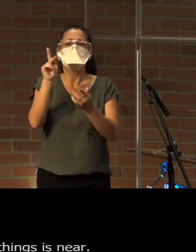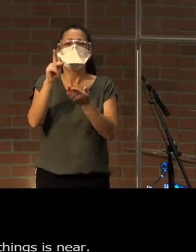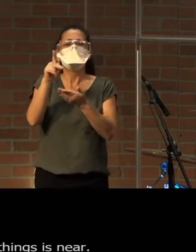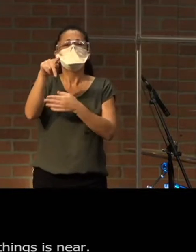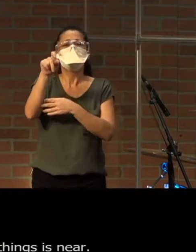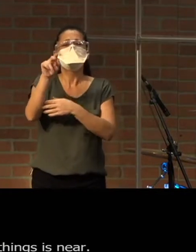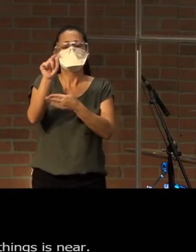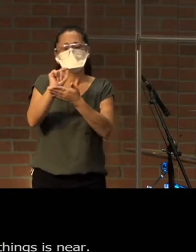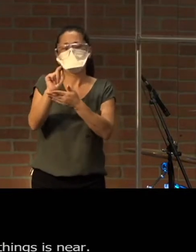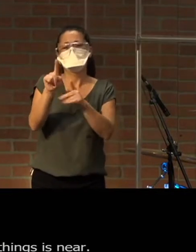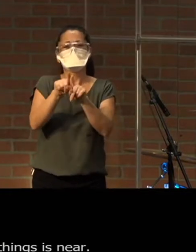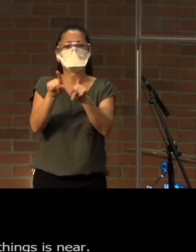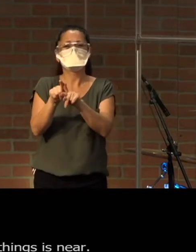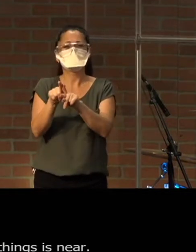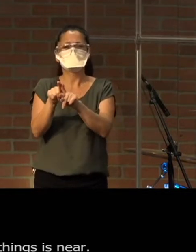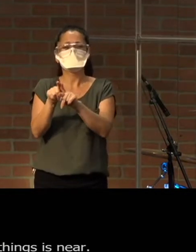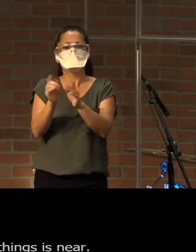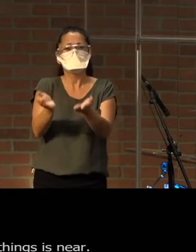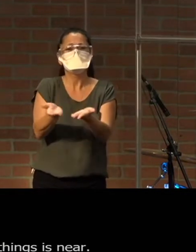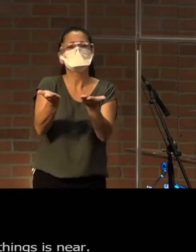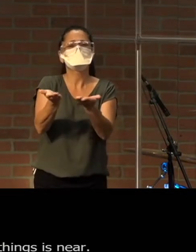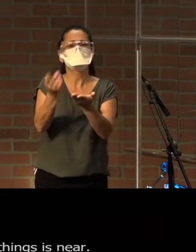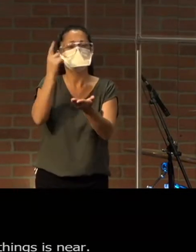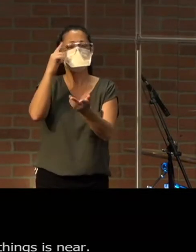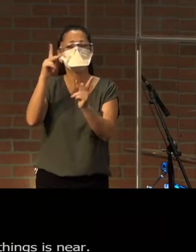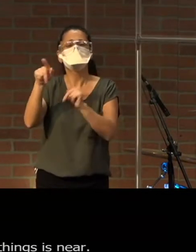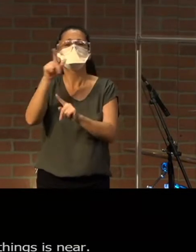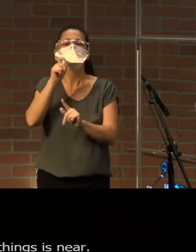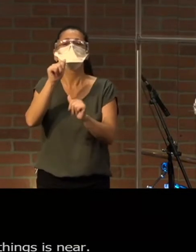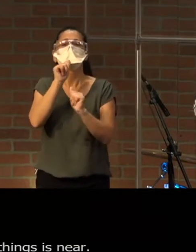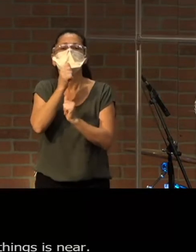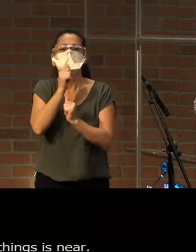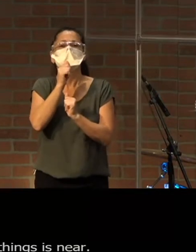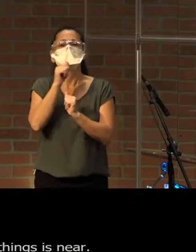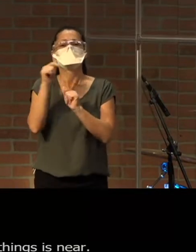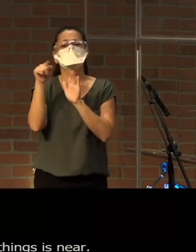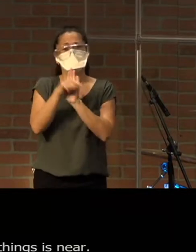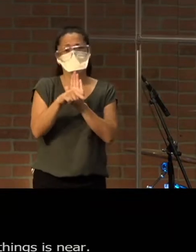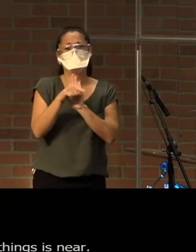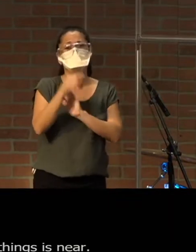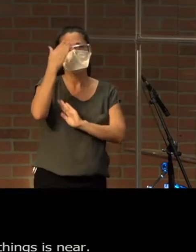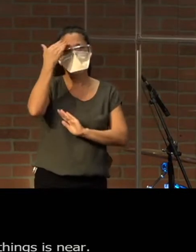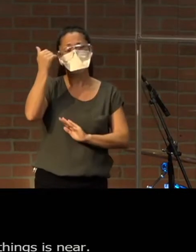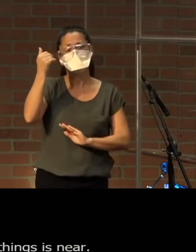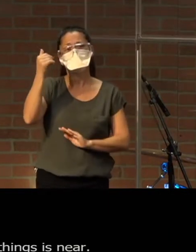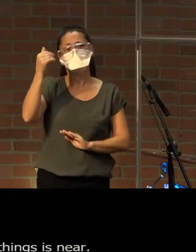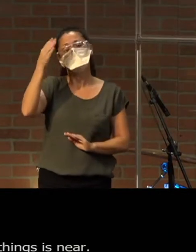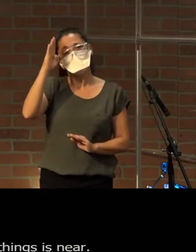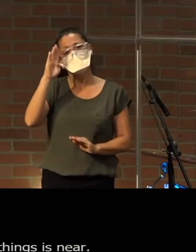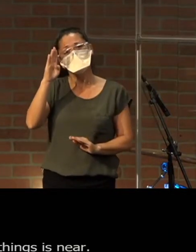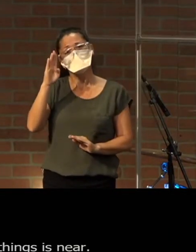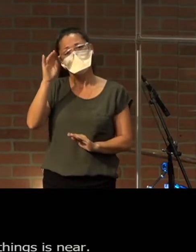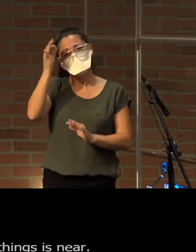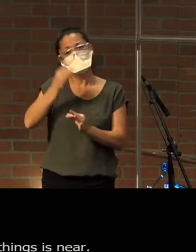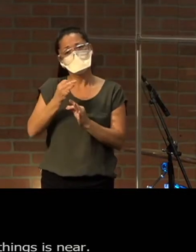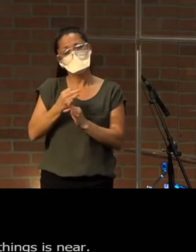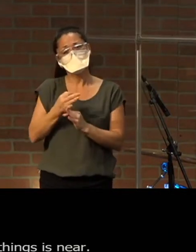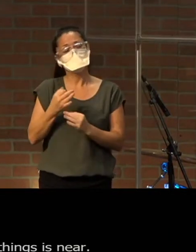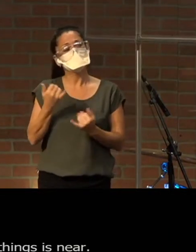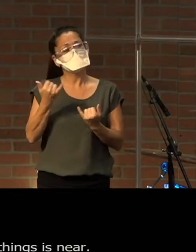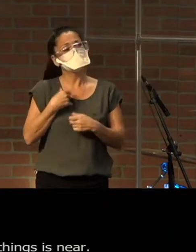a collection of persecuted churches. So what I want to lay out today is very similar to what Peter's message